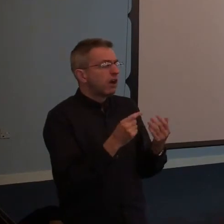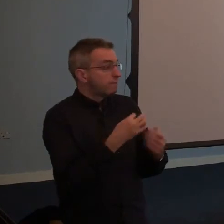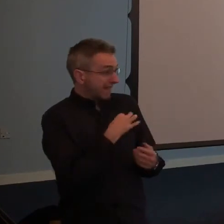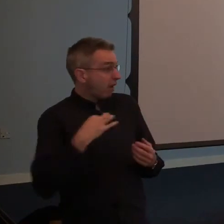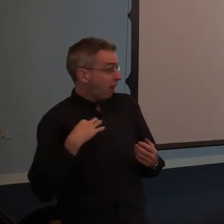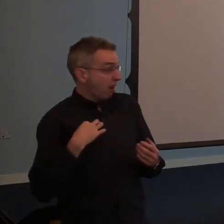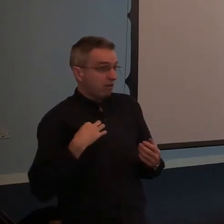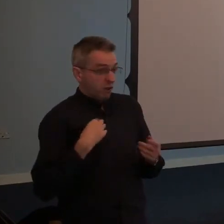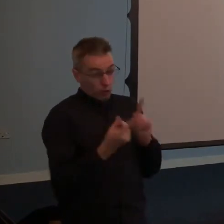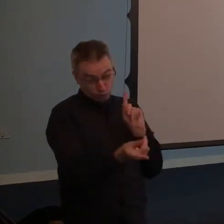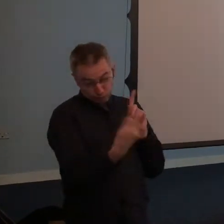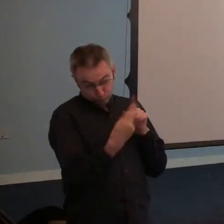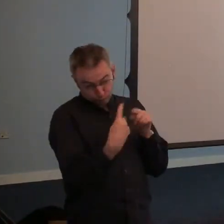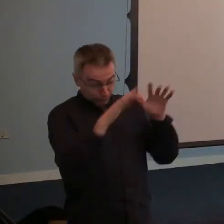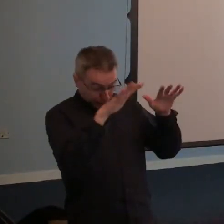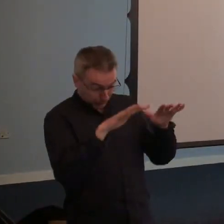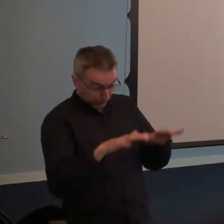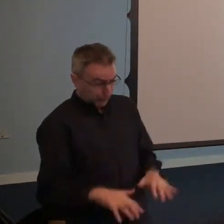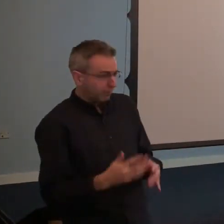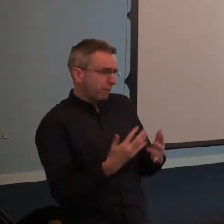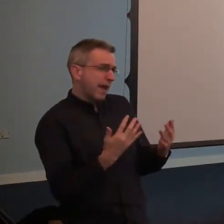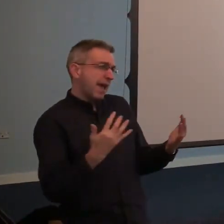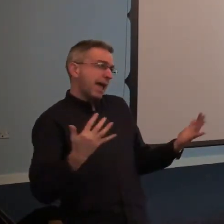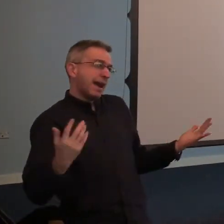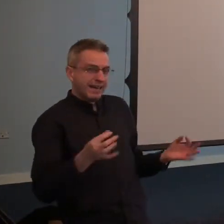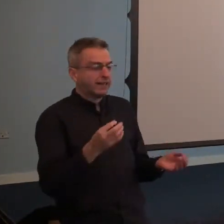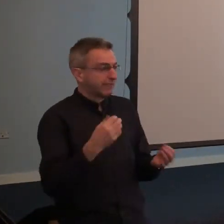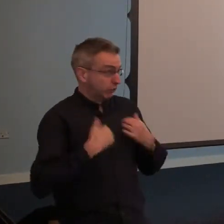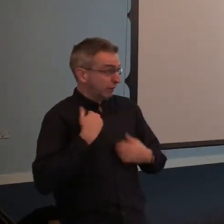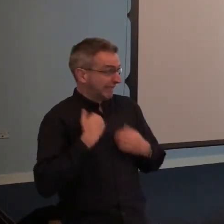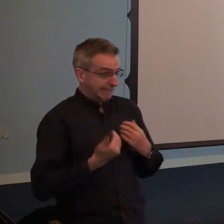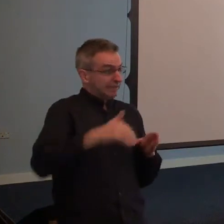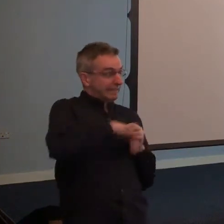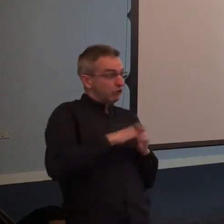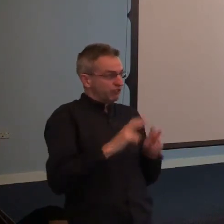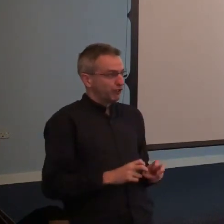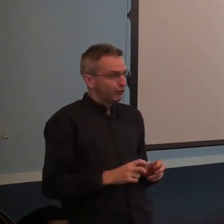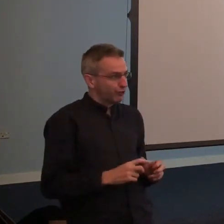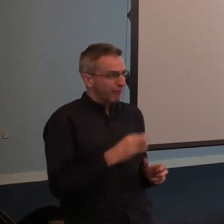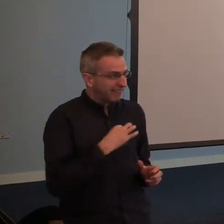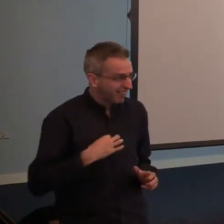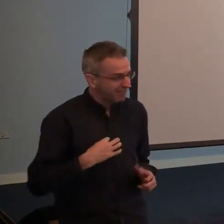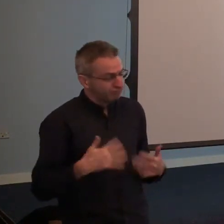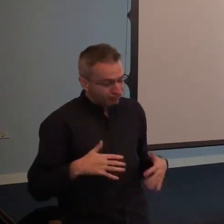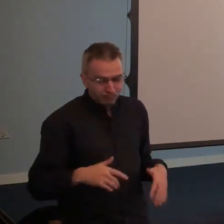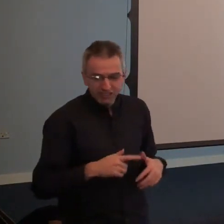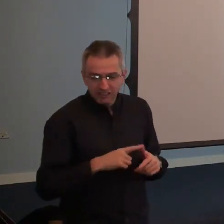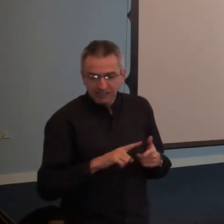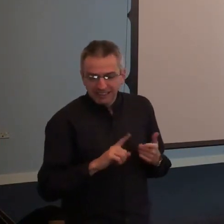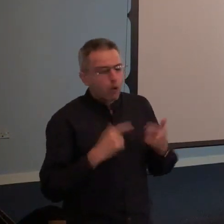the Department of Education. We got lots from the medical department. It was interesting. They were very interested in being involved in the